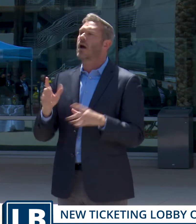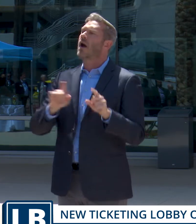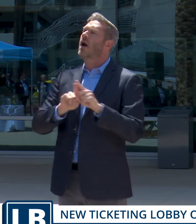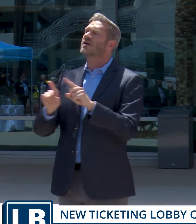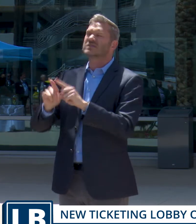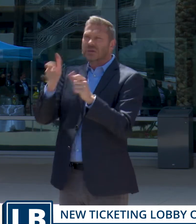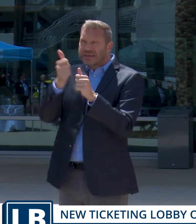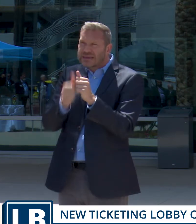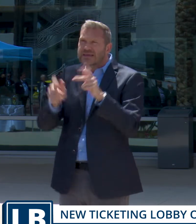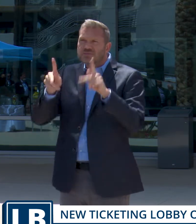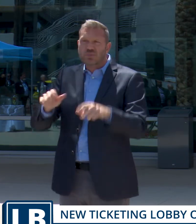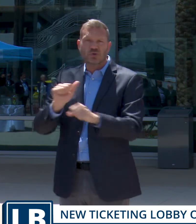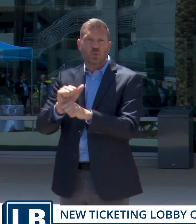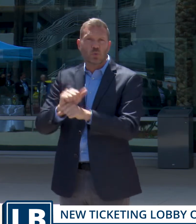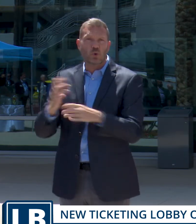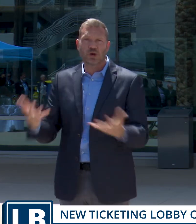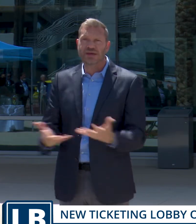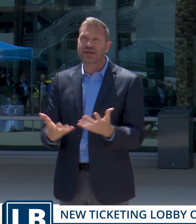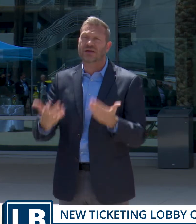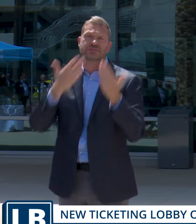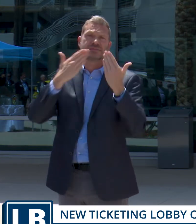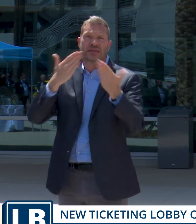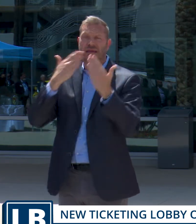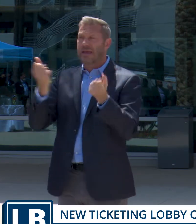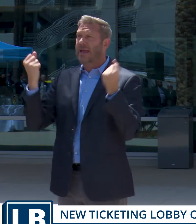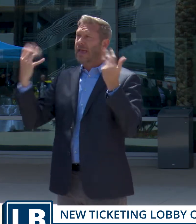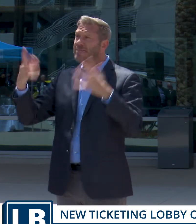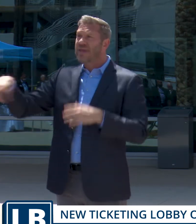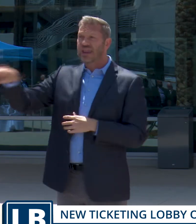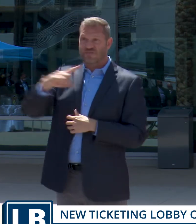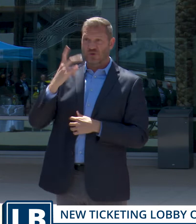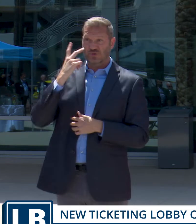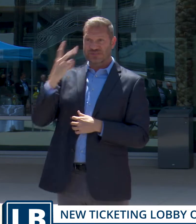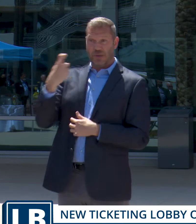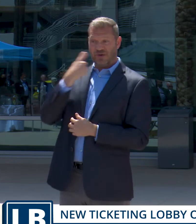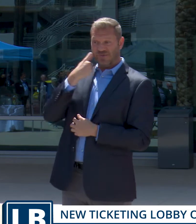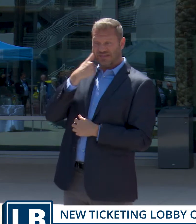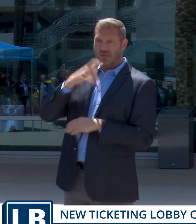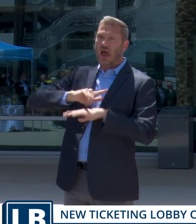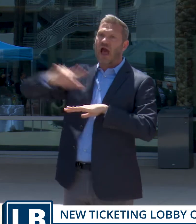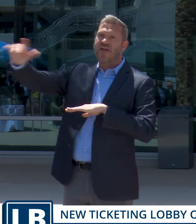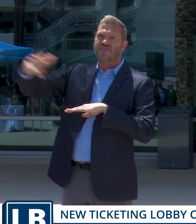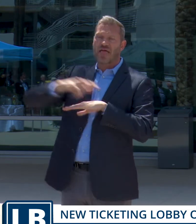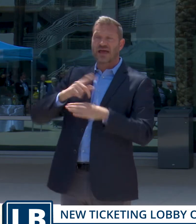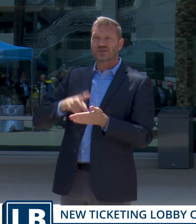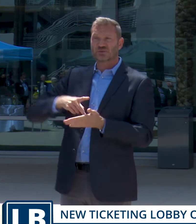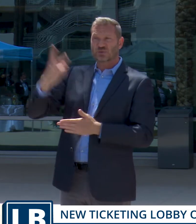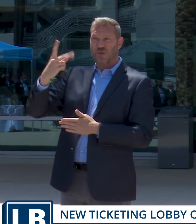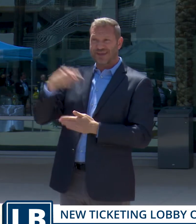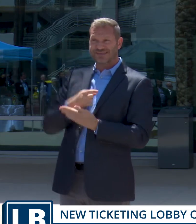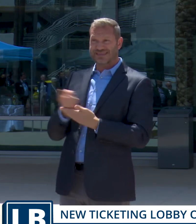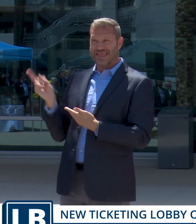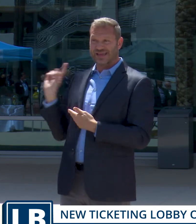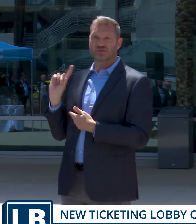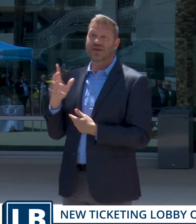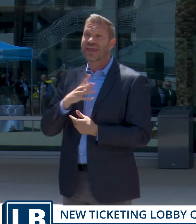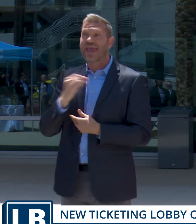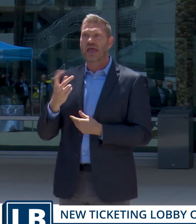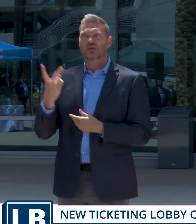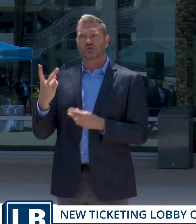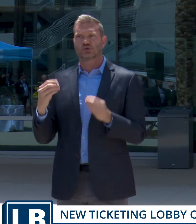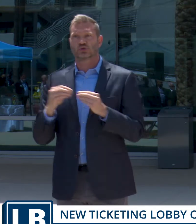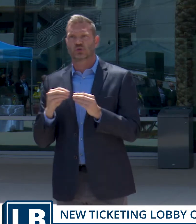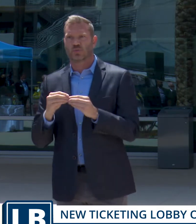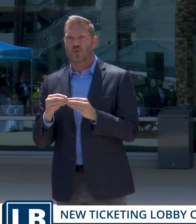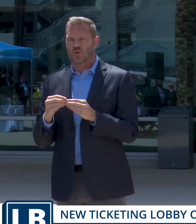airport. Many of you saw me twice in the last week. I've flown in and out of this airport quite often, and I have 2 additional flights booked between